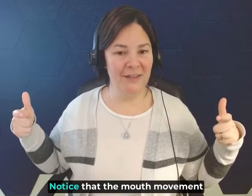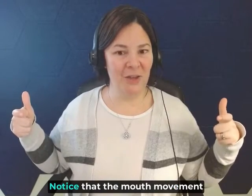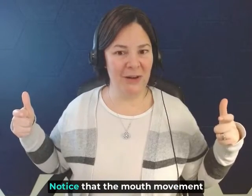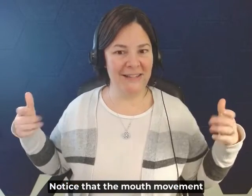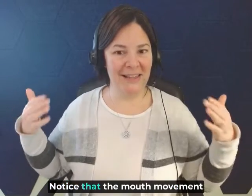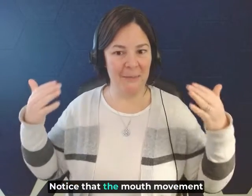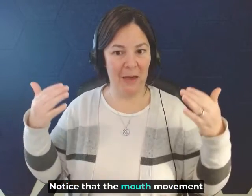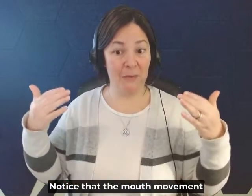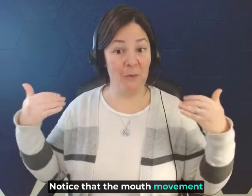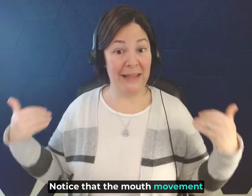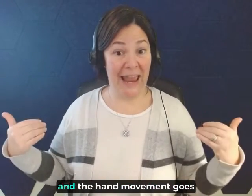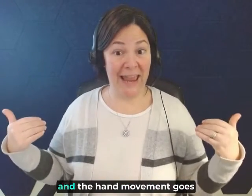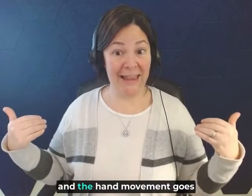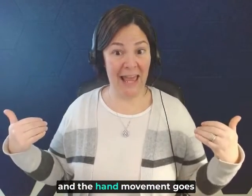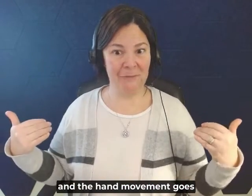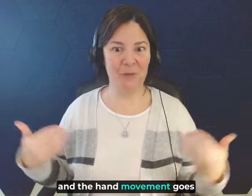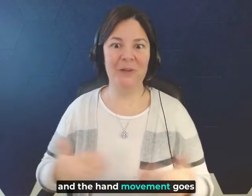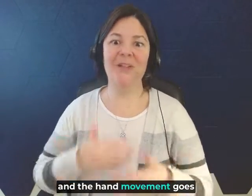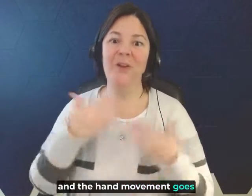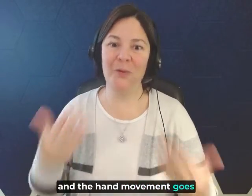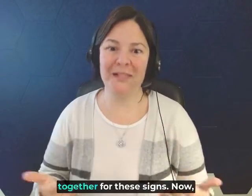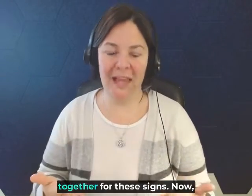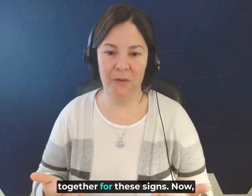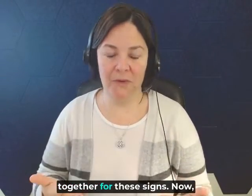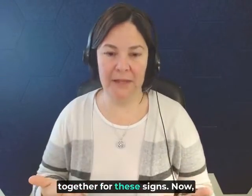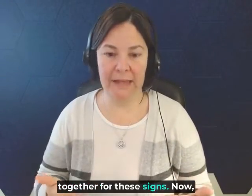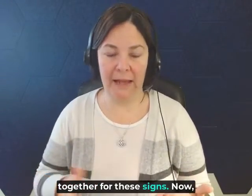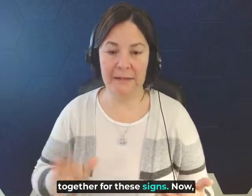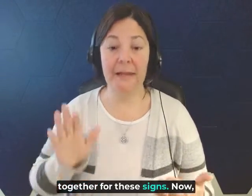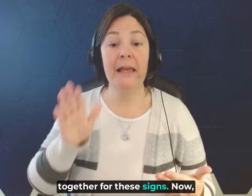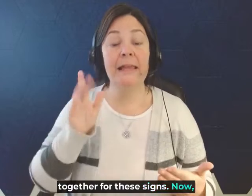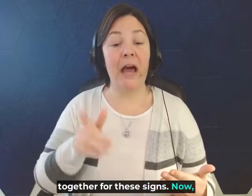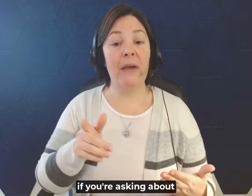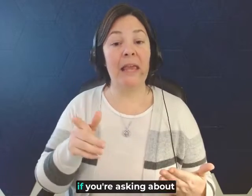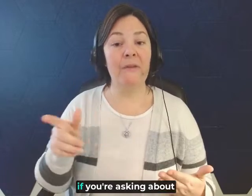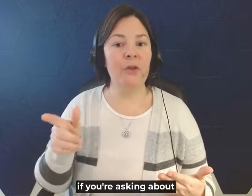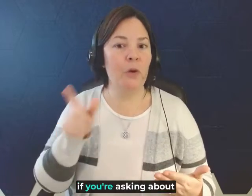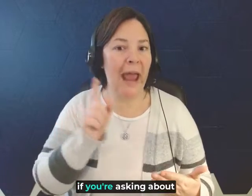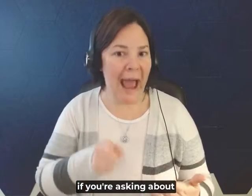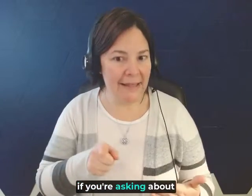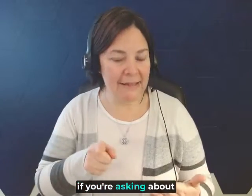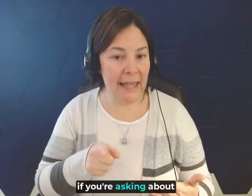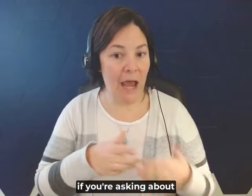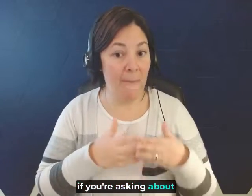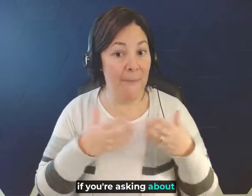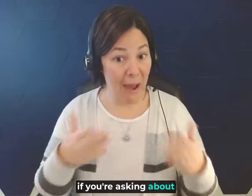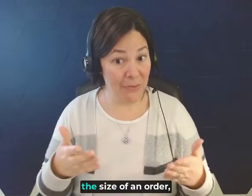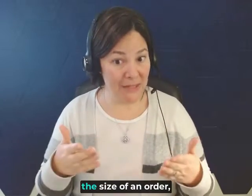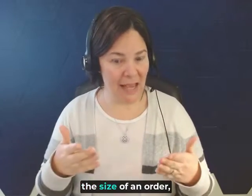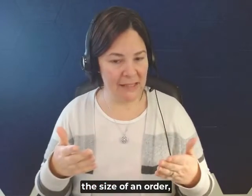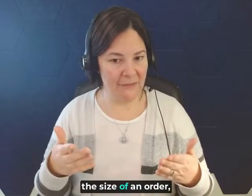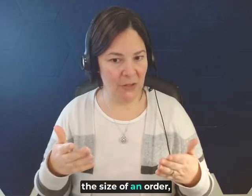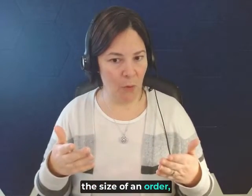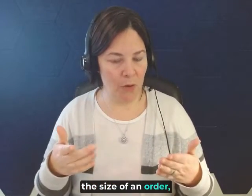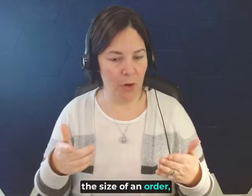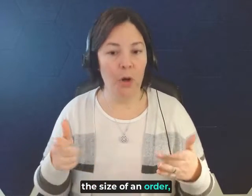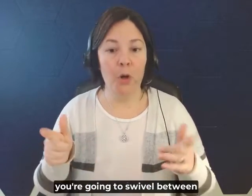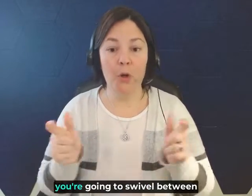Notice that the mouth movement and the hand movement goes together for these sounds. Now, if you're asking about the size of an order, you're